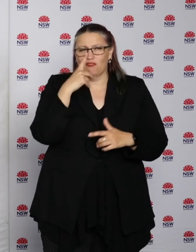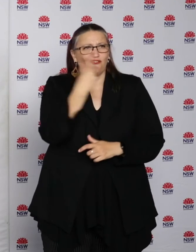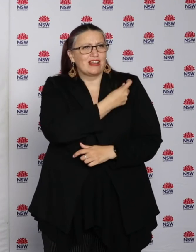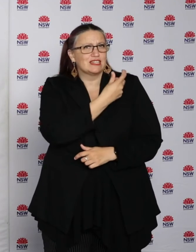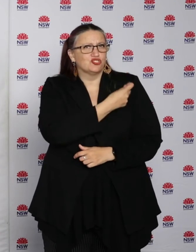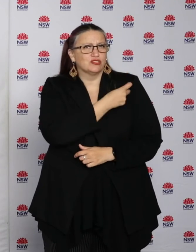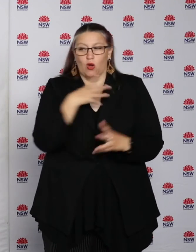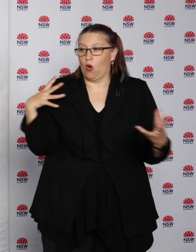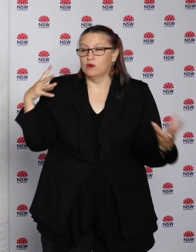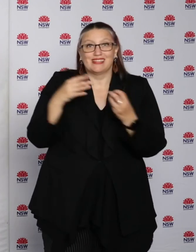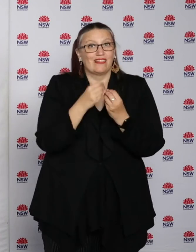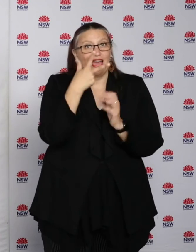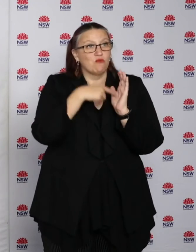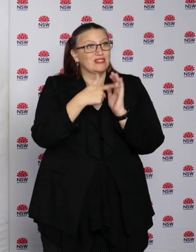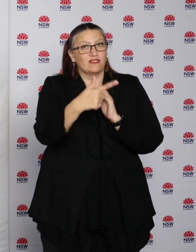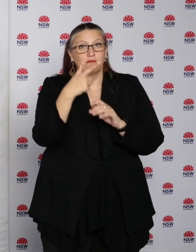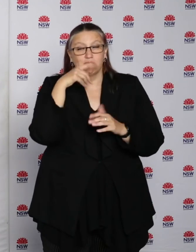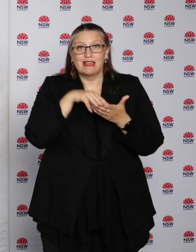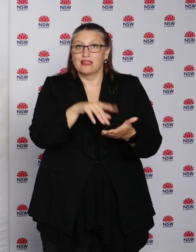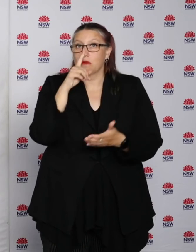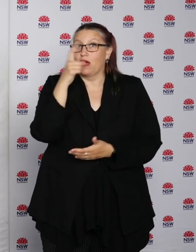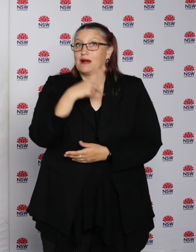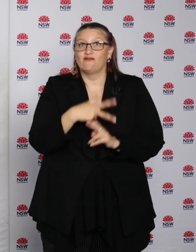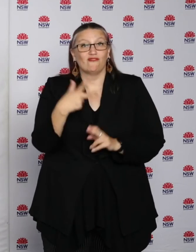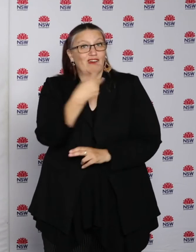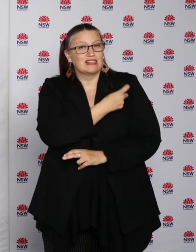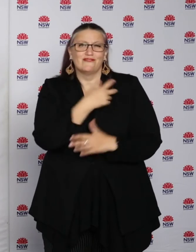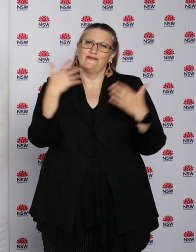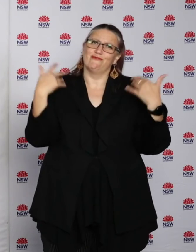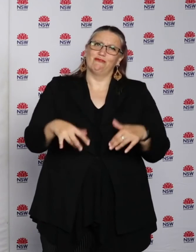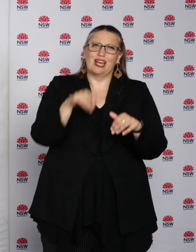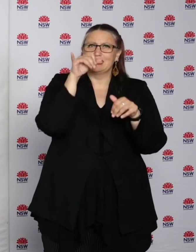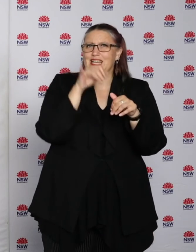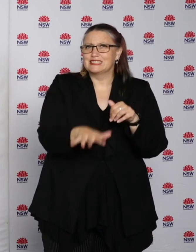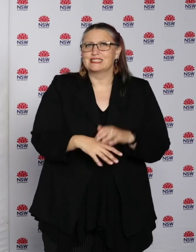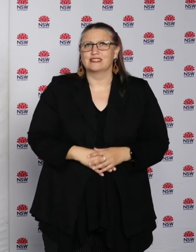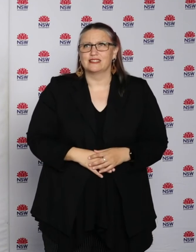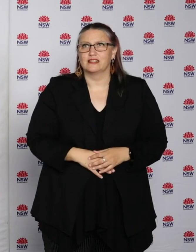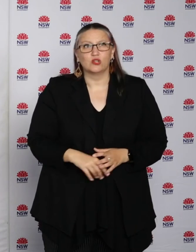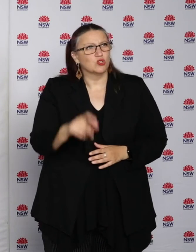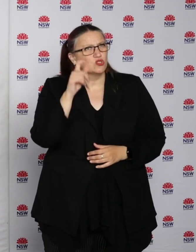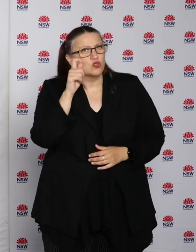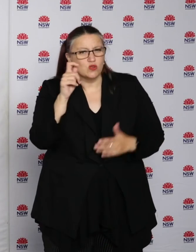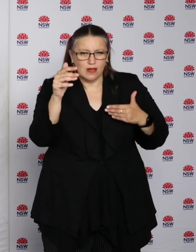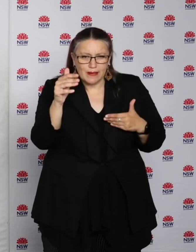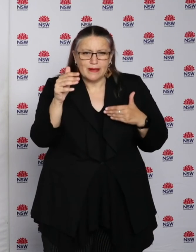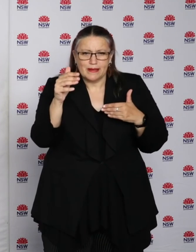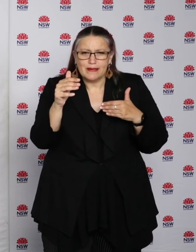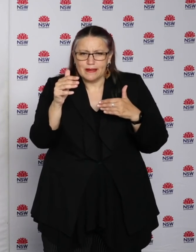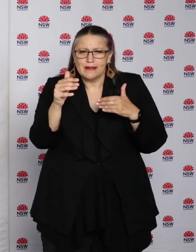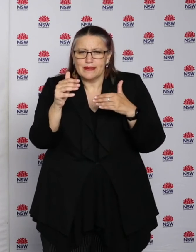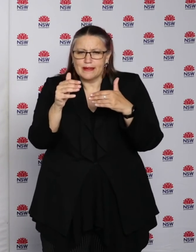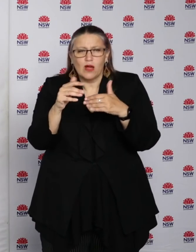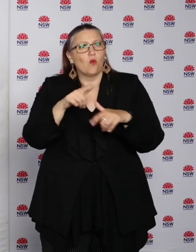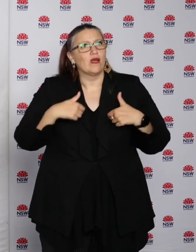our way out of this outbreak. We've got a long way to go, but every day we're getting closer and closer to getting above 70%,